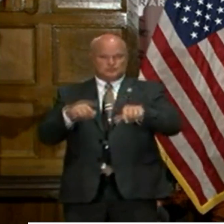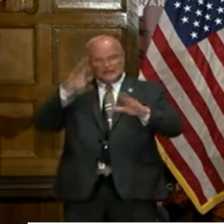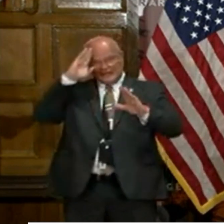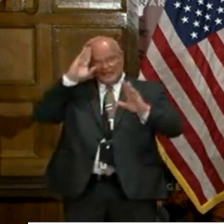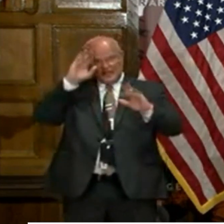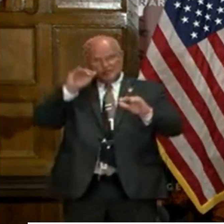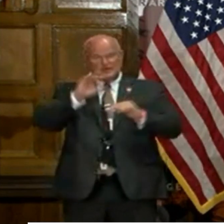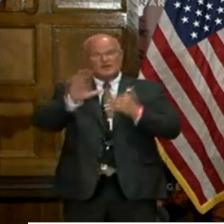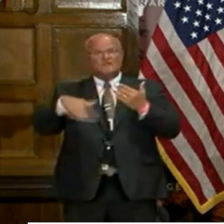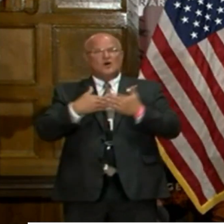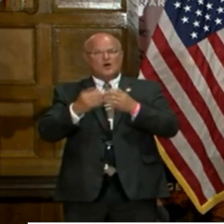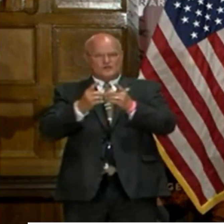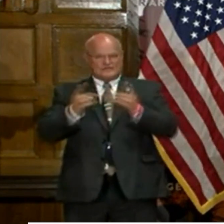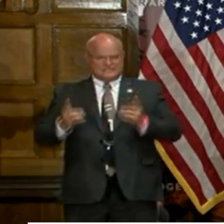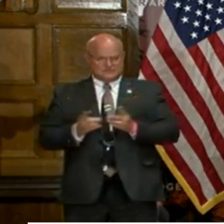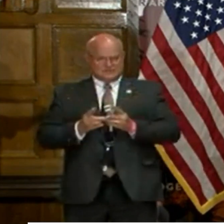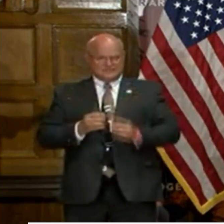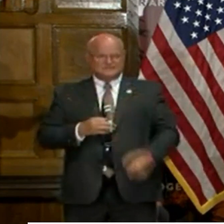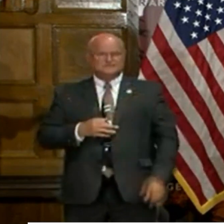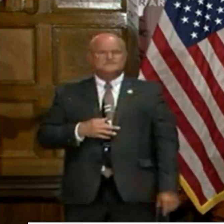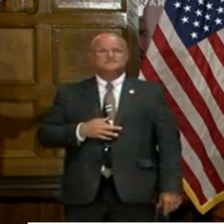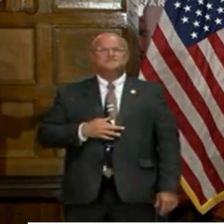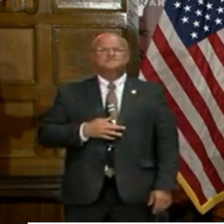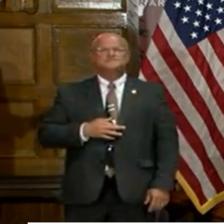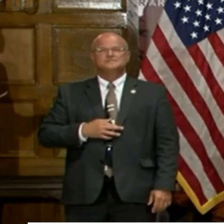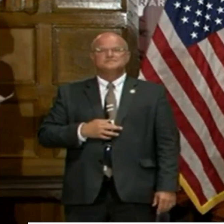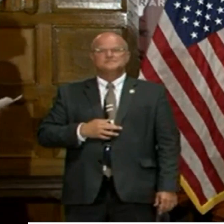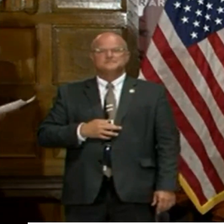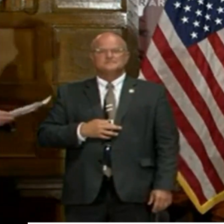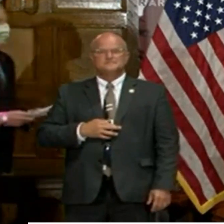expectation of all of our districts.